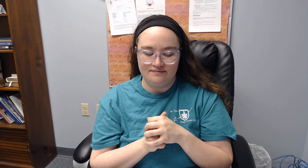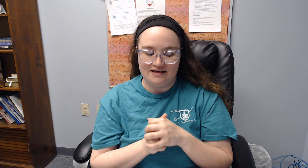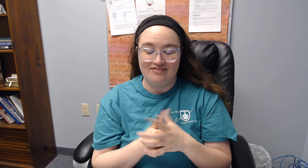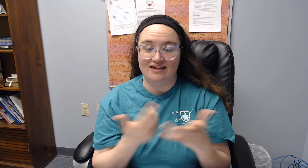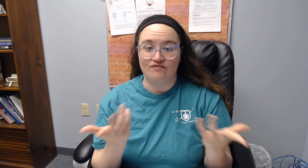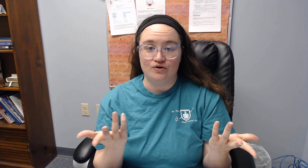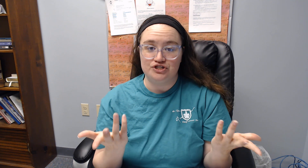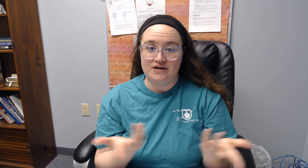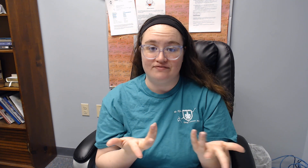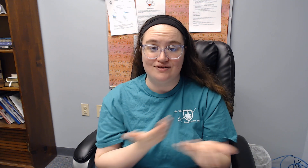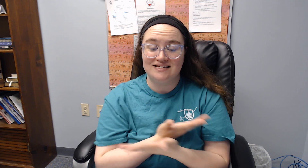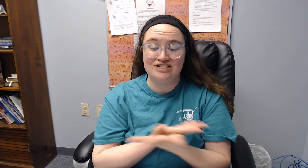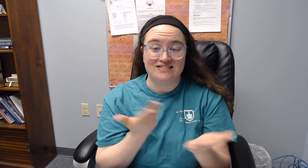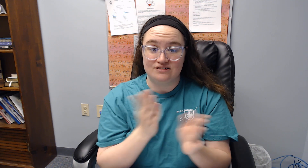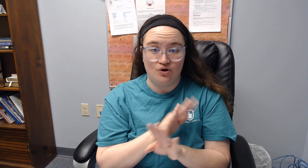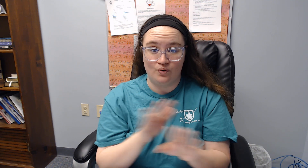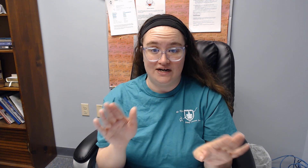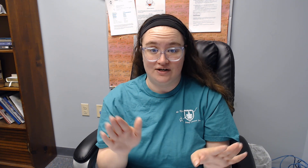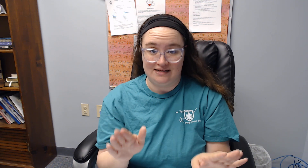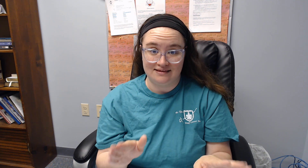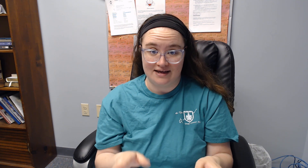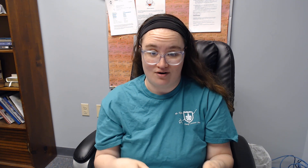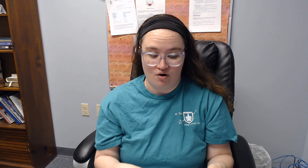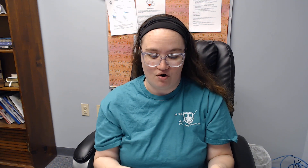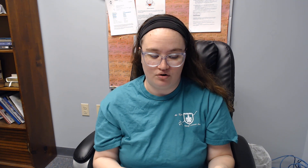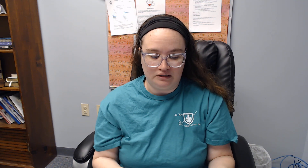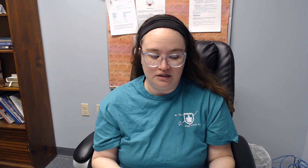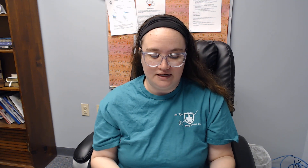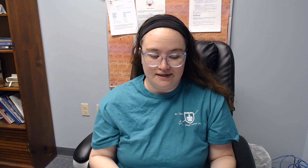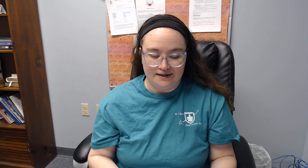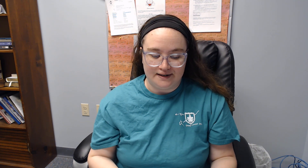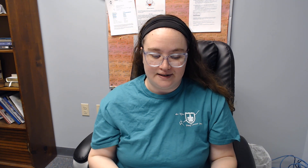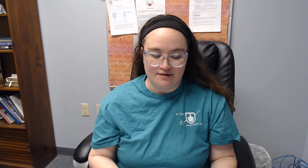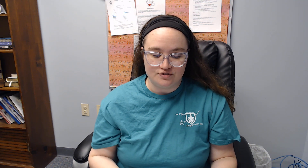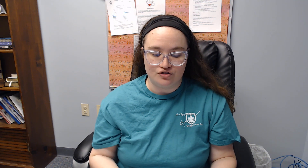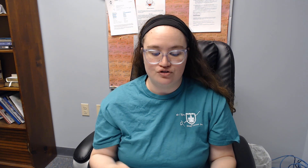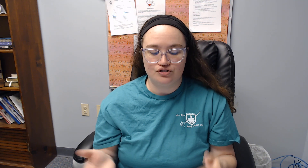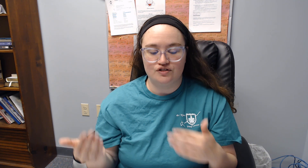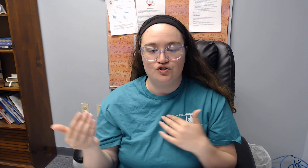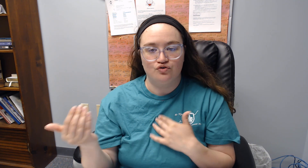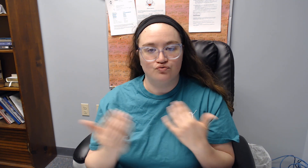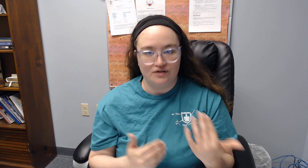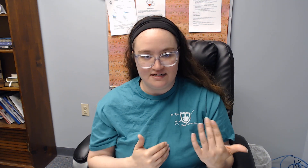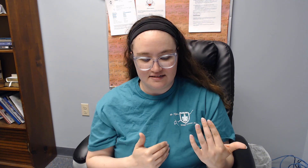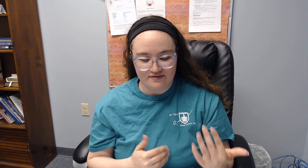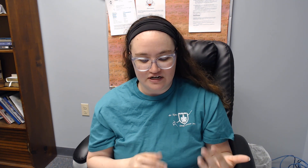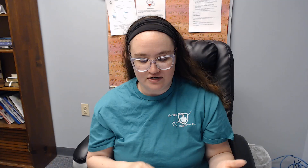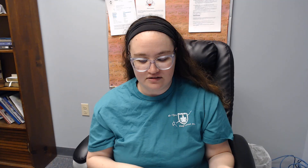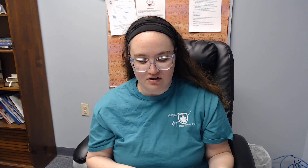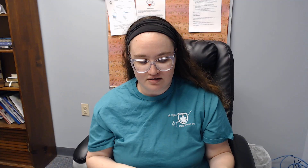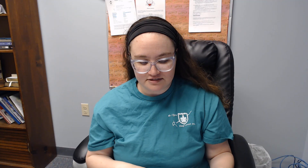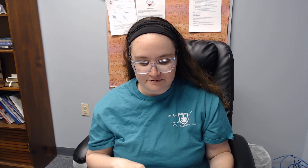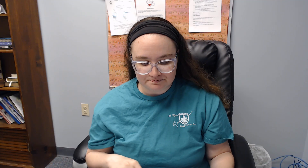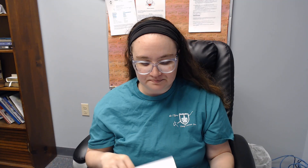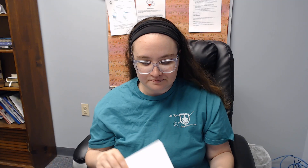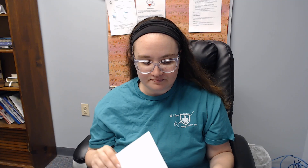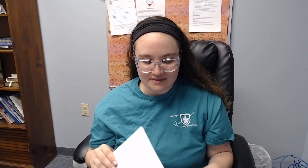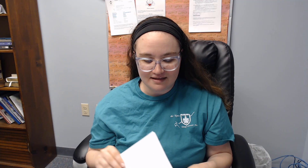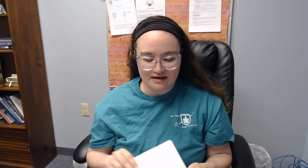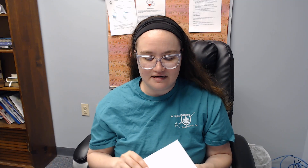And then, of course, you have those that just don't hear anything at all. So those are the degrees of hearing loss.